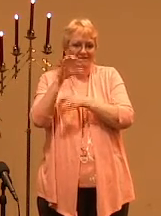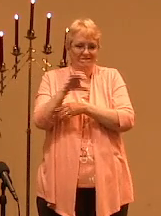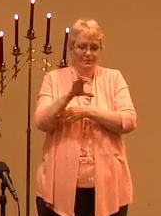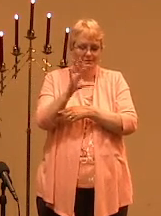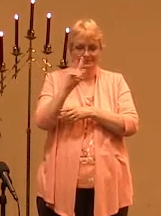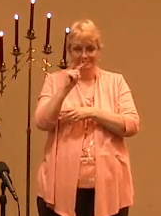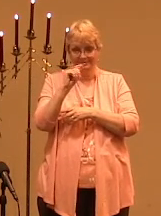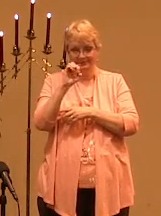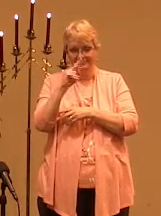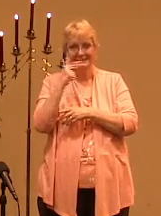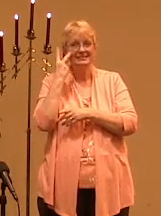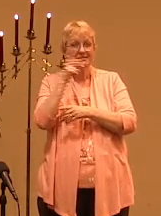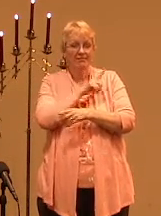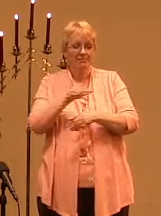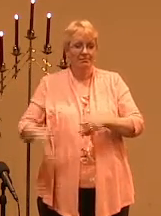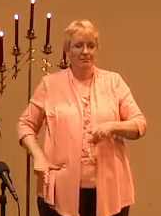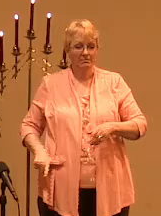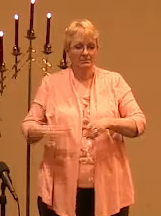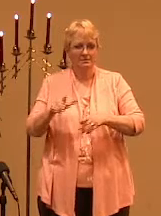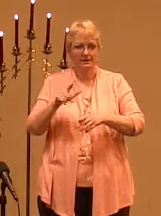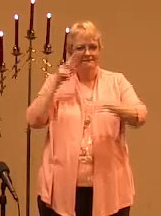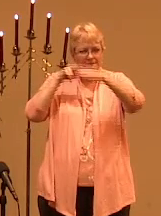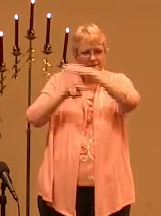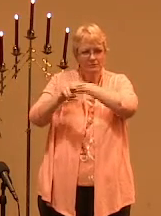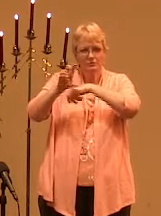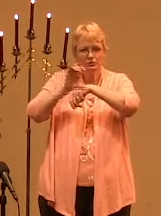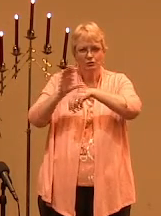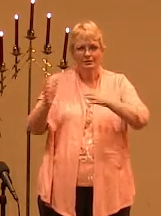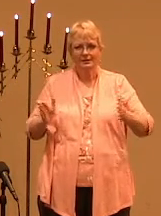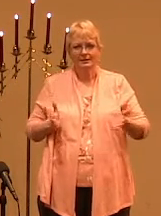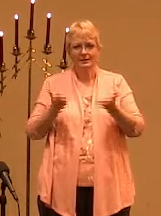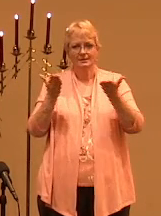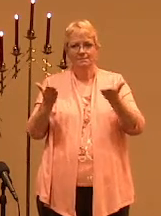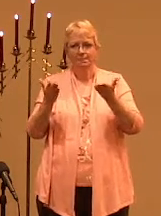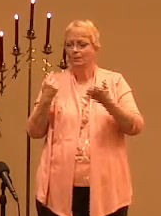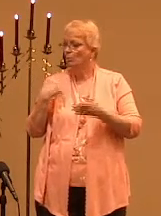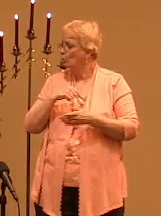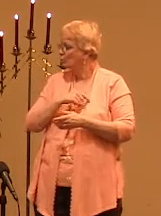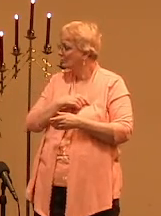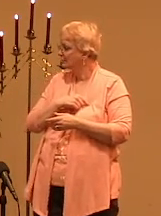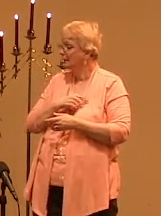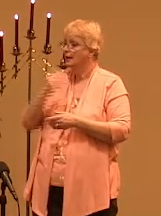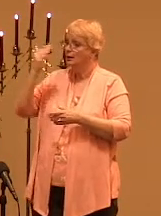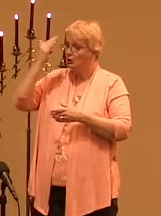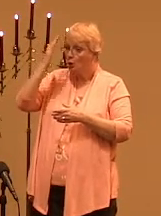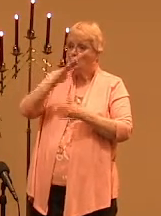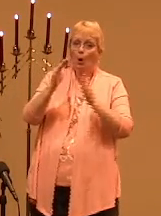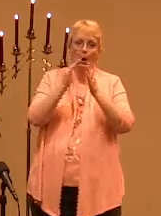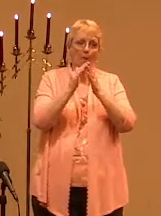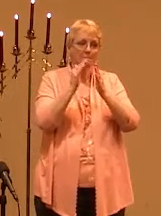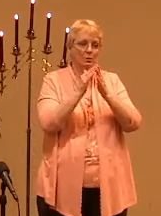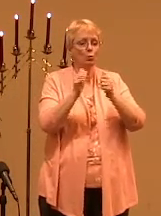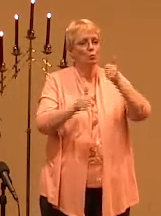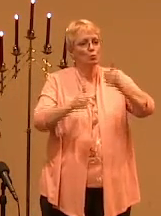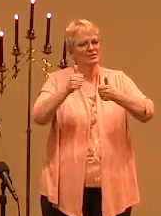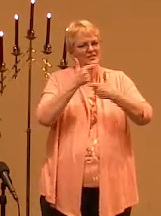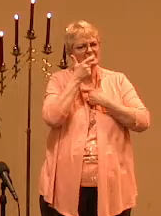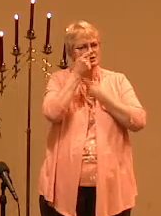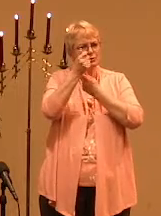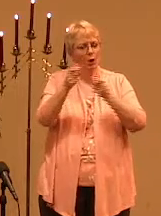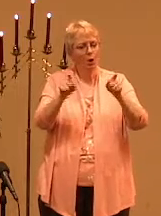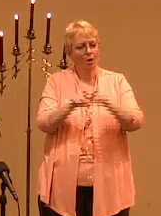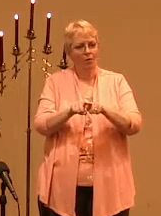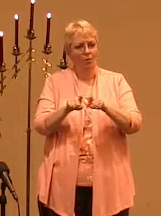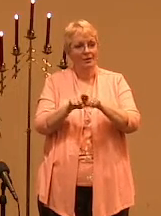the Lord's vision for the future of Bethel Friends. We've already gotten received the Know Your Community report, which is interesting as well.